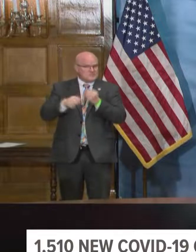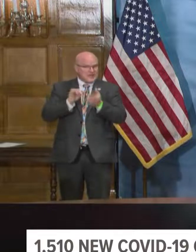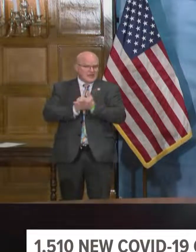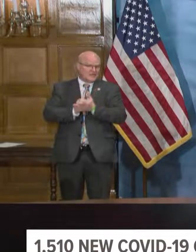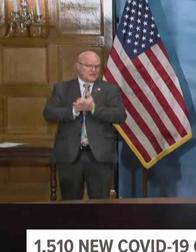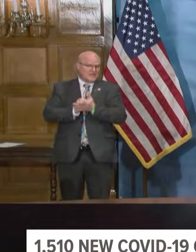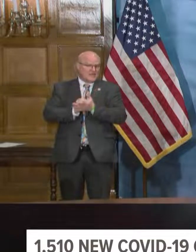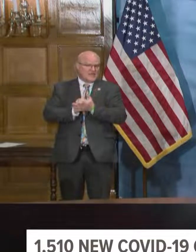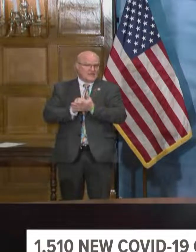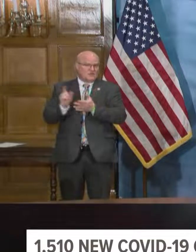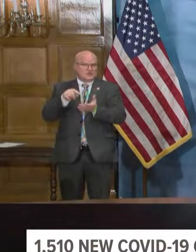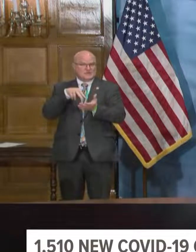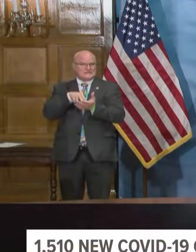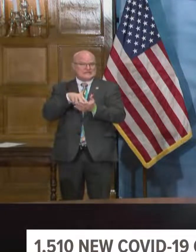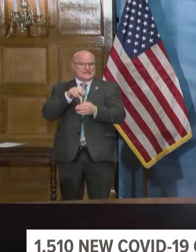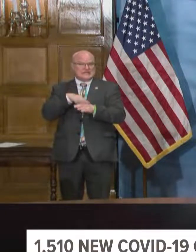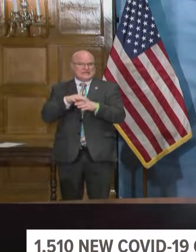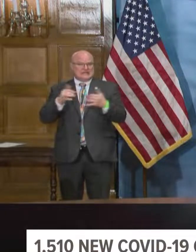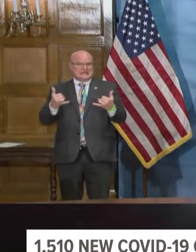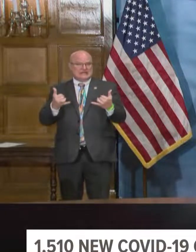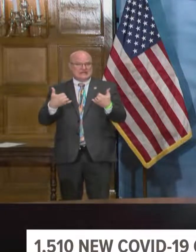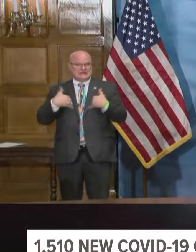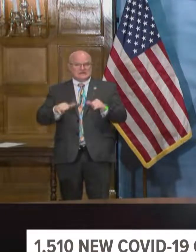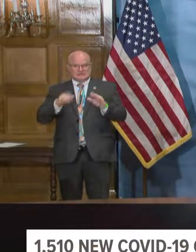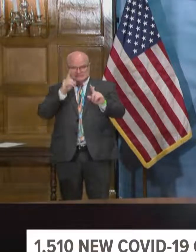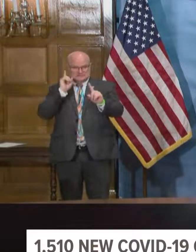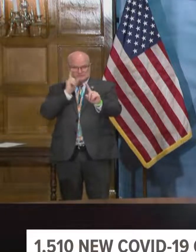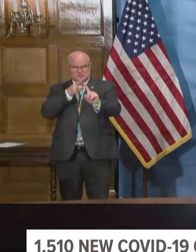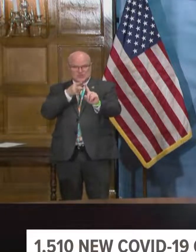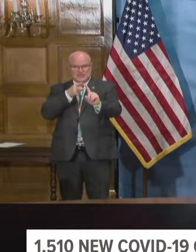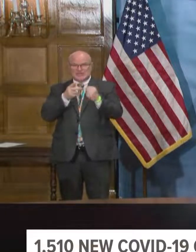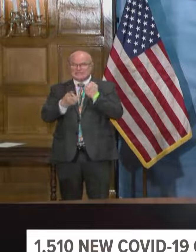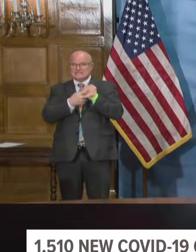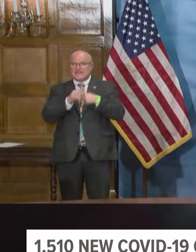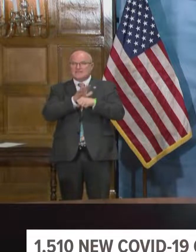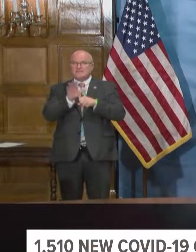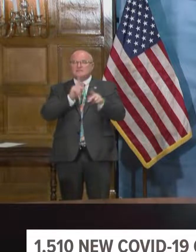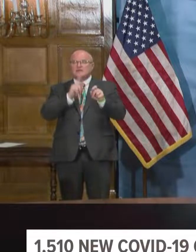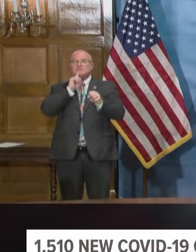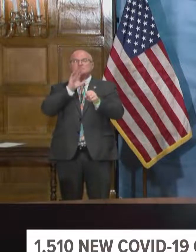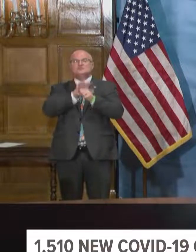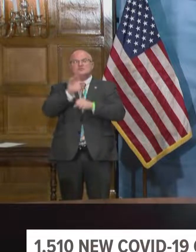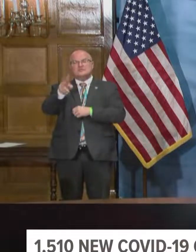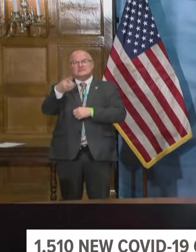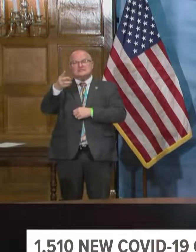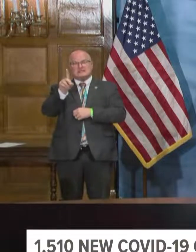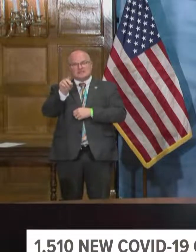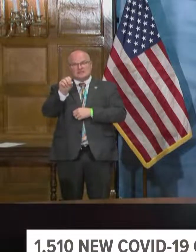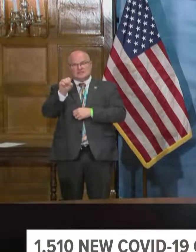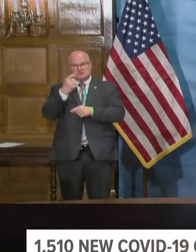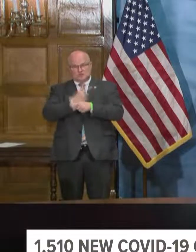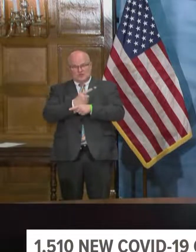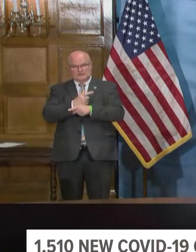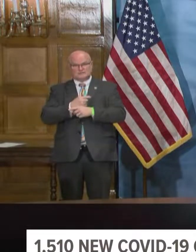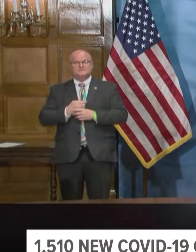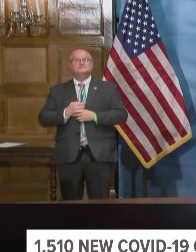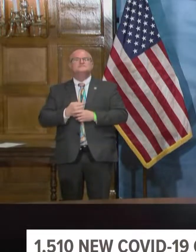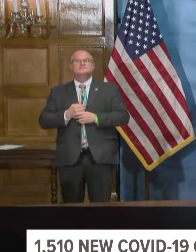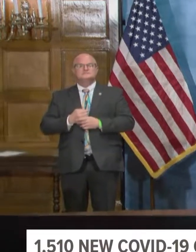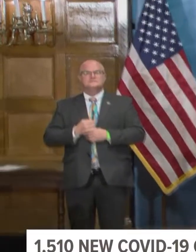Where do we stand? I know as of now, we're still on track to save enough so people are assured their second dose. Is that correct?